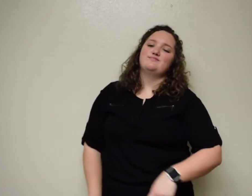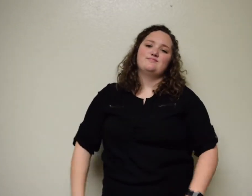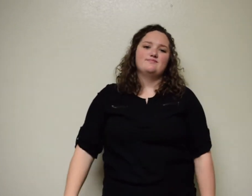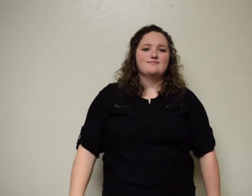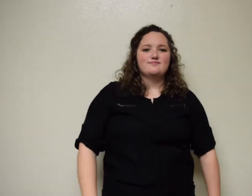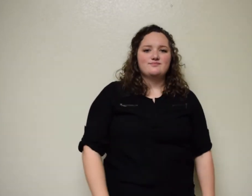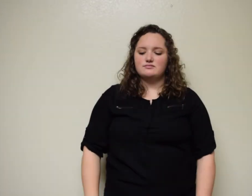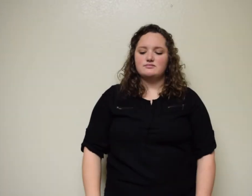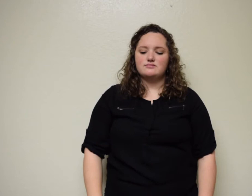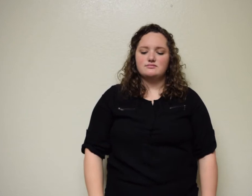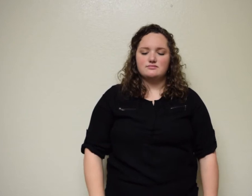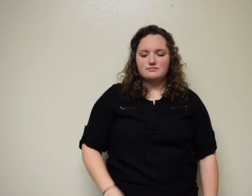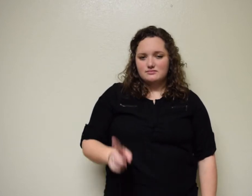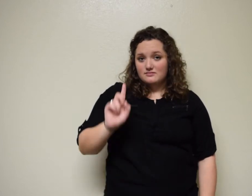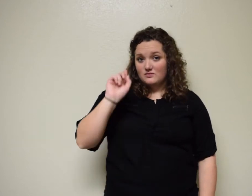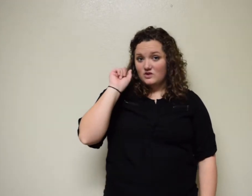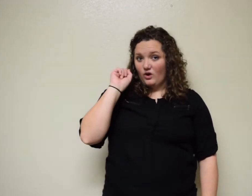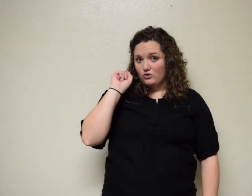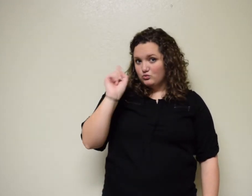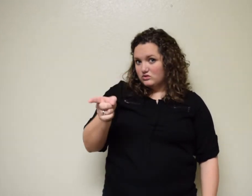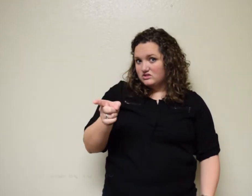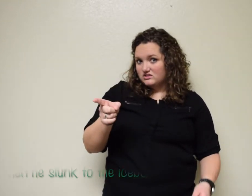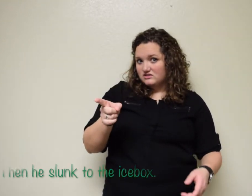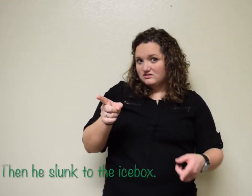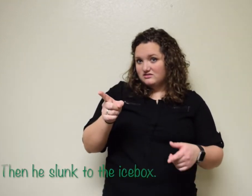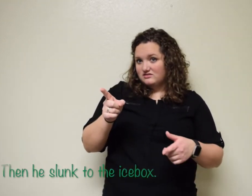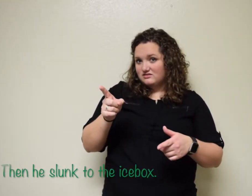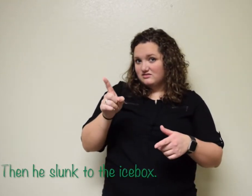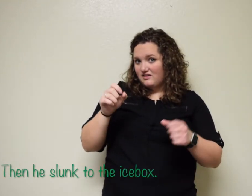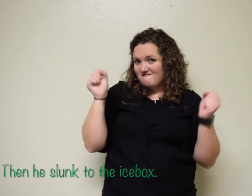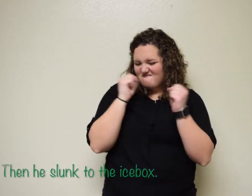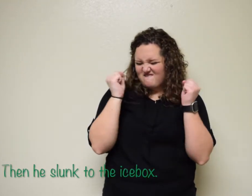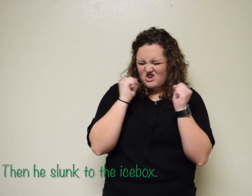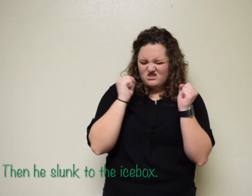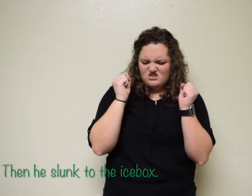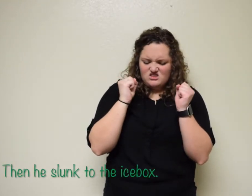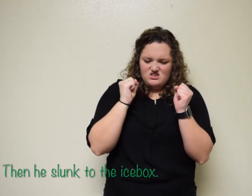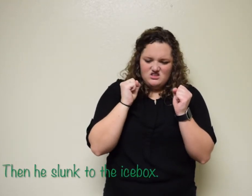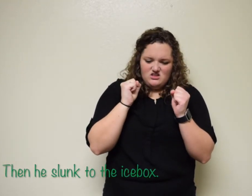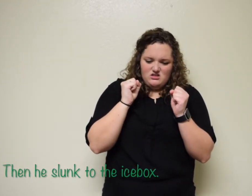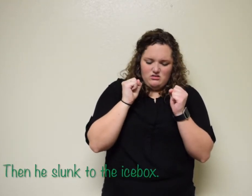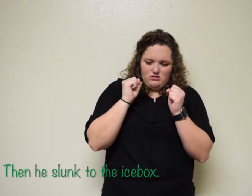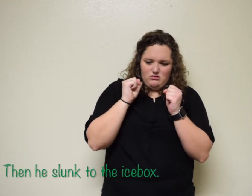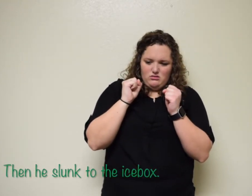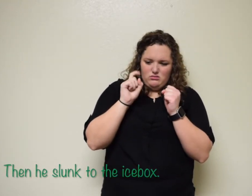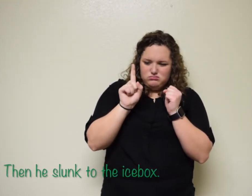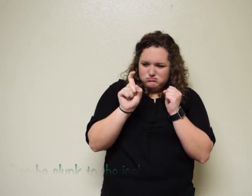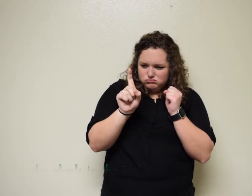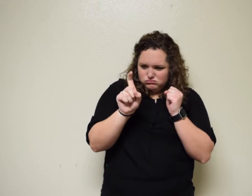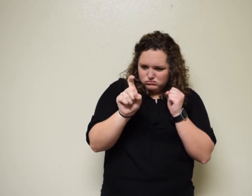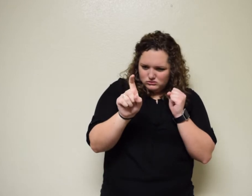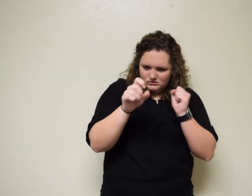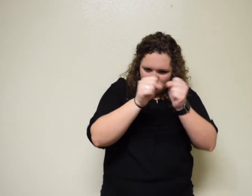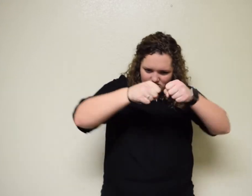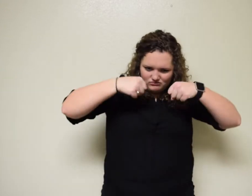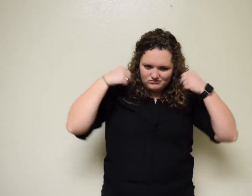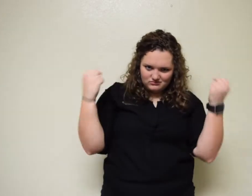then he slunk to the icebox he took the who's feast